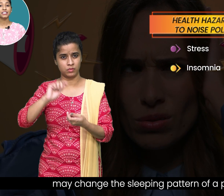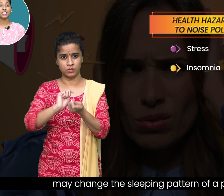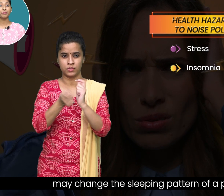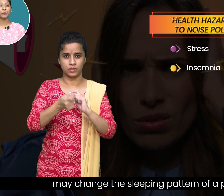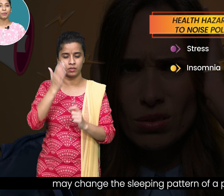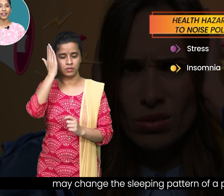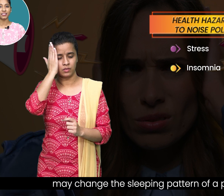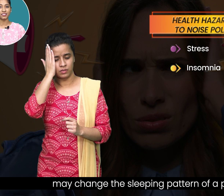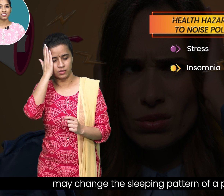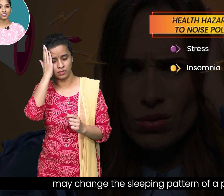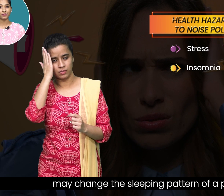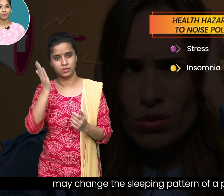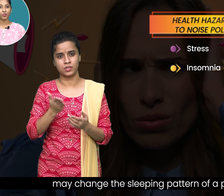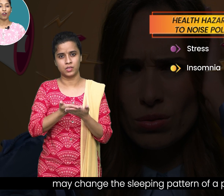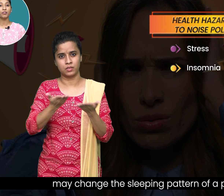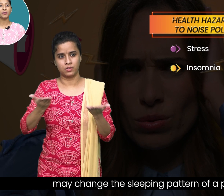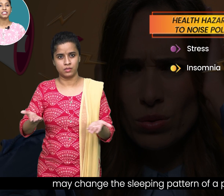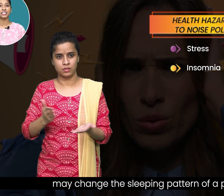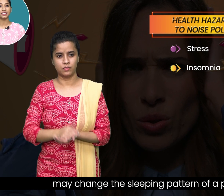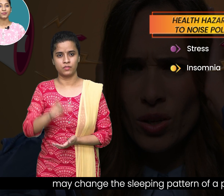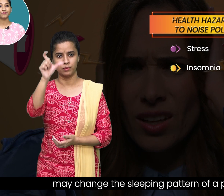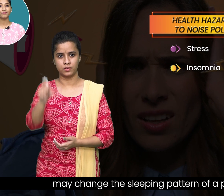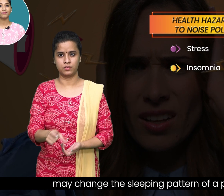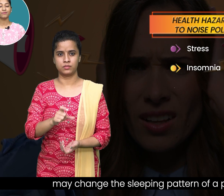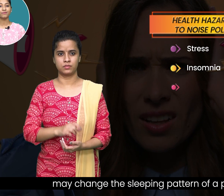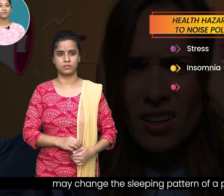the sleeping patterns of a person.